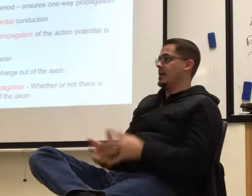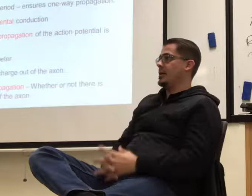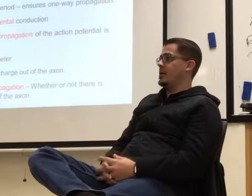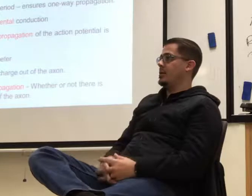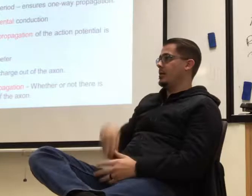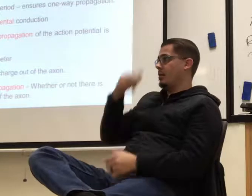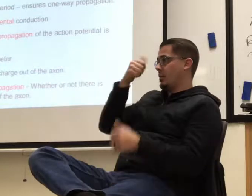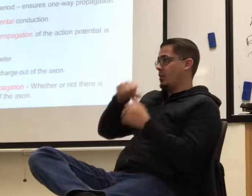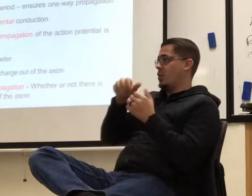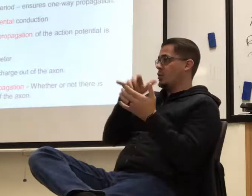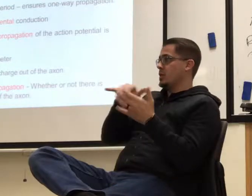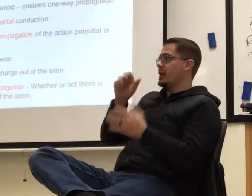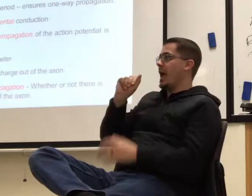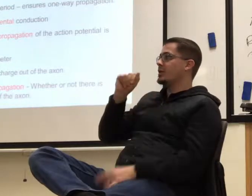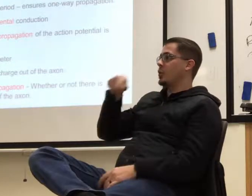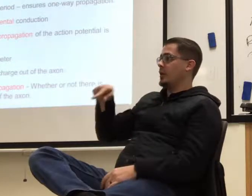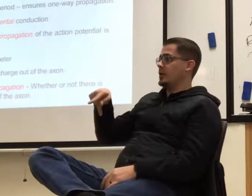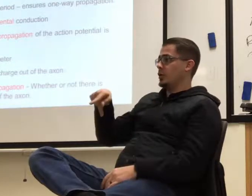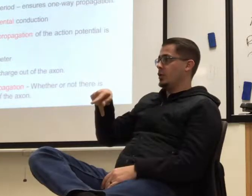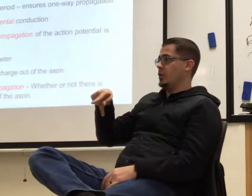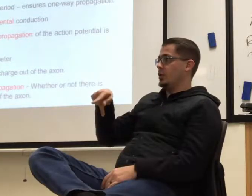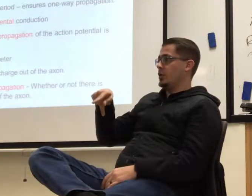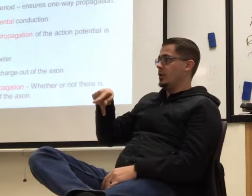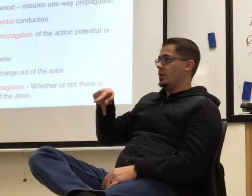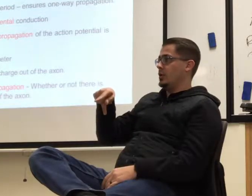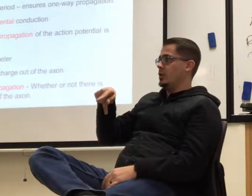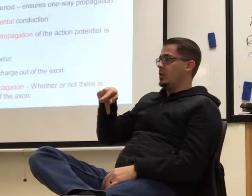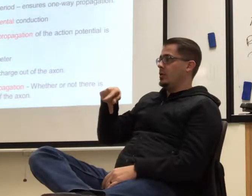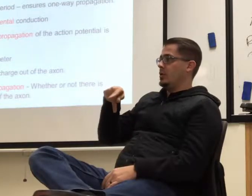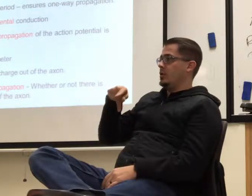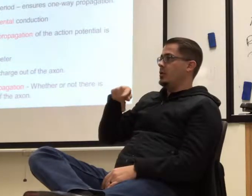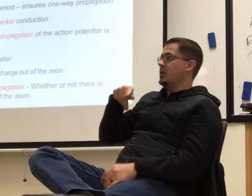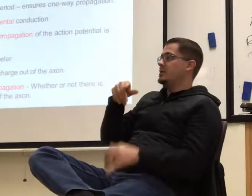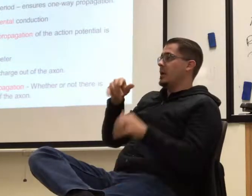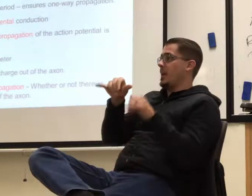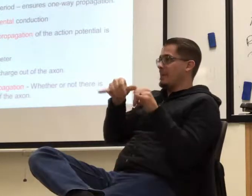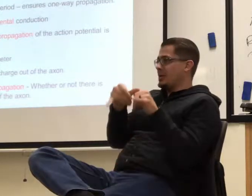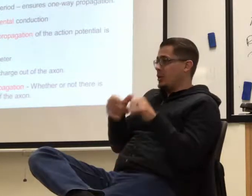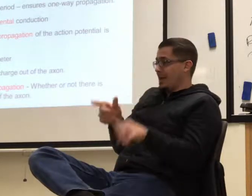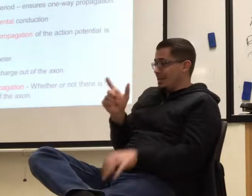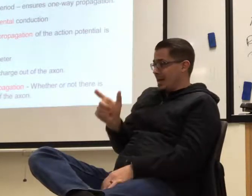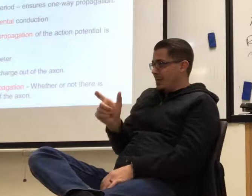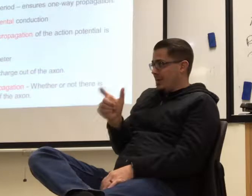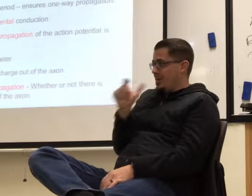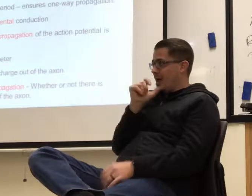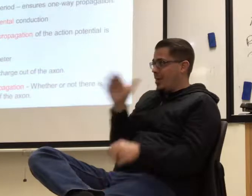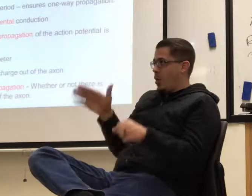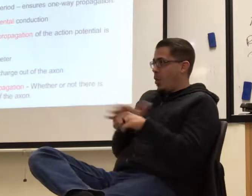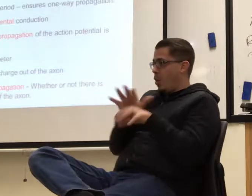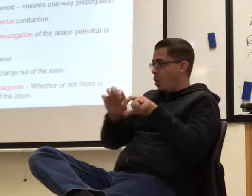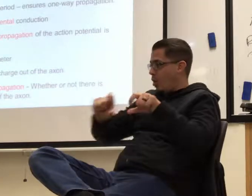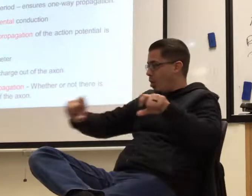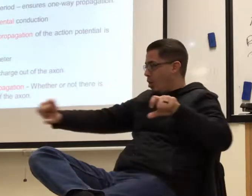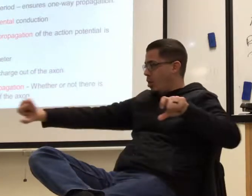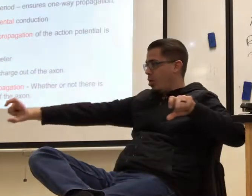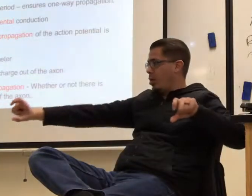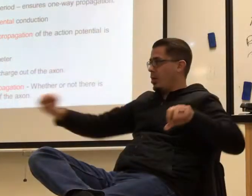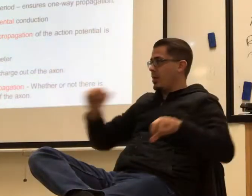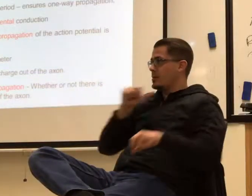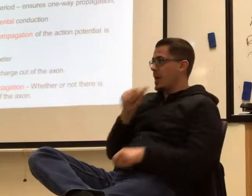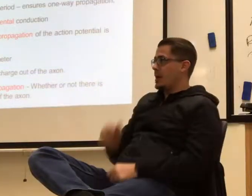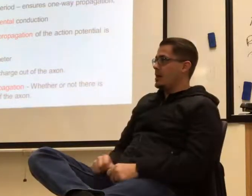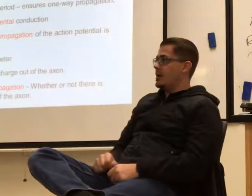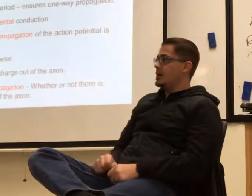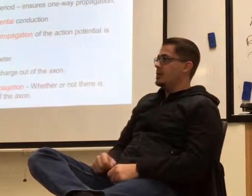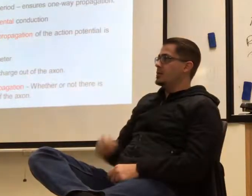when we study the action potential, it's measured at a segment. You're not measuring the whole tube, okay? So what we're saying